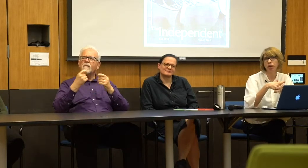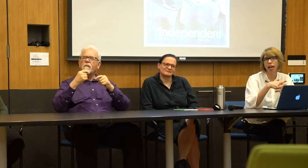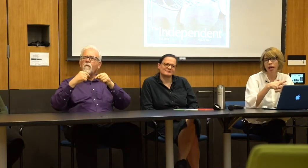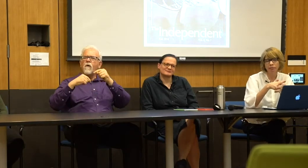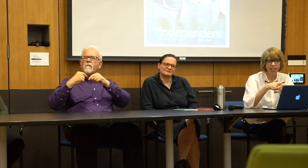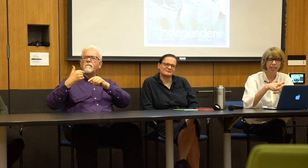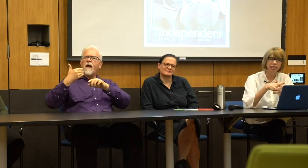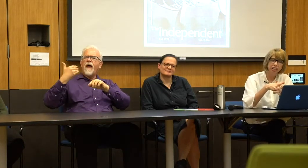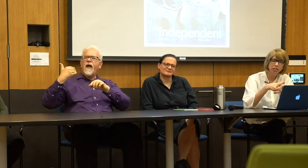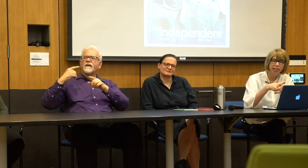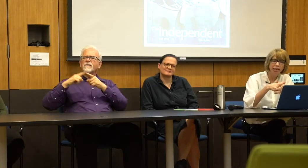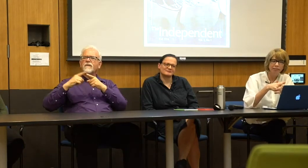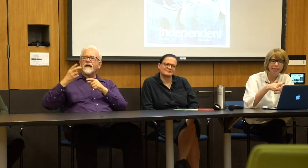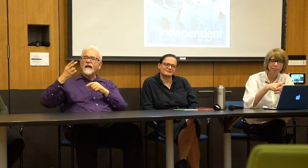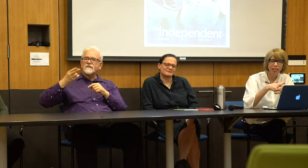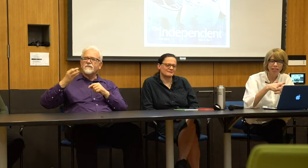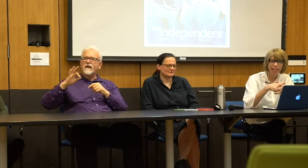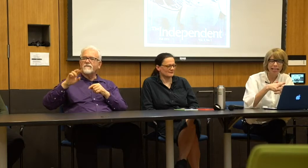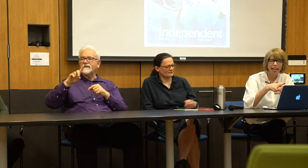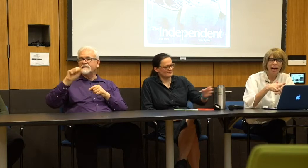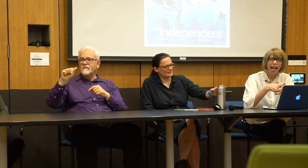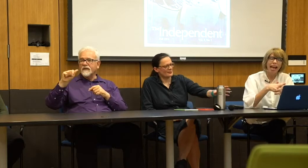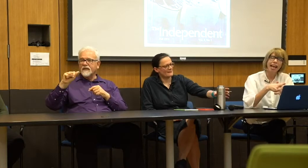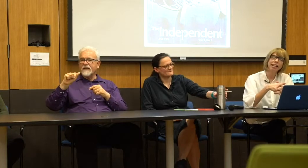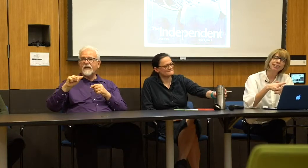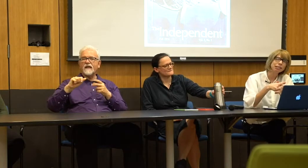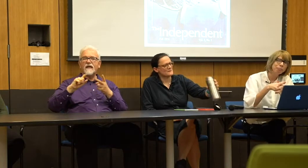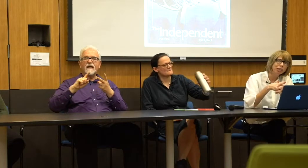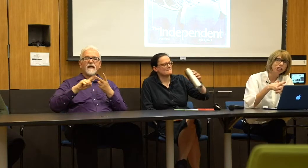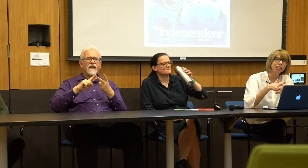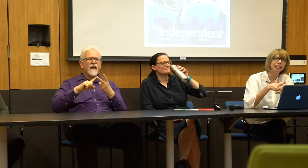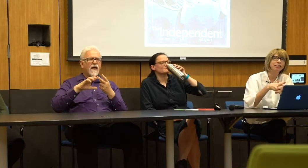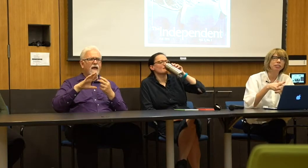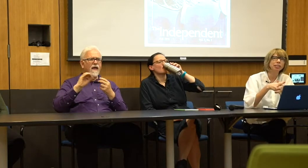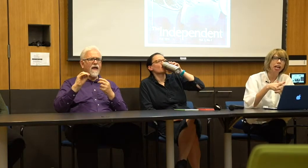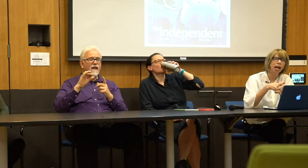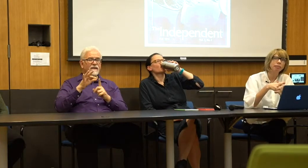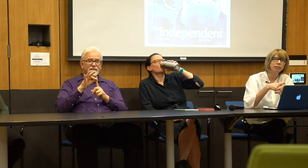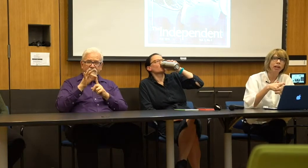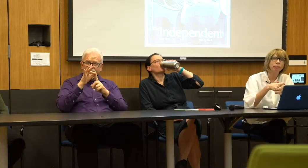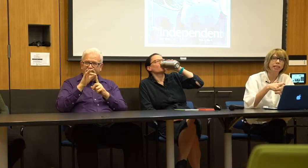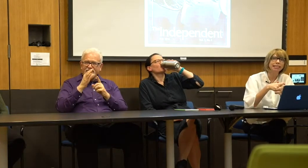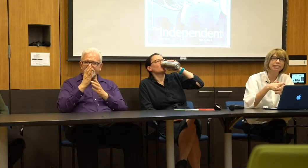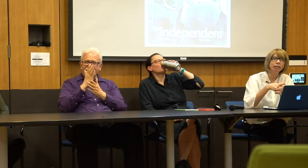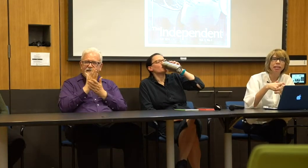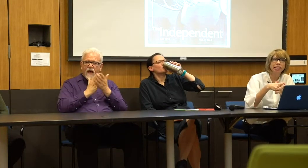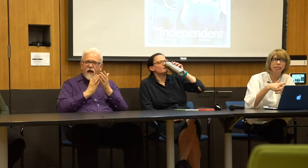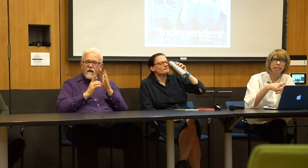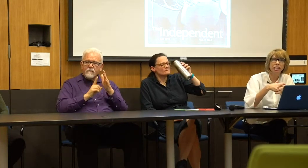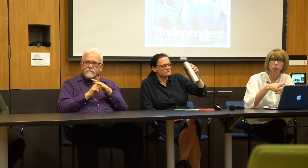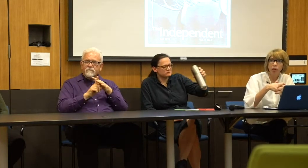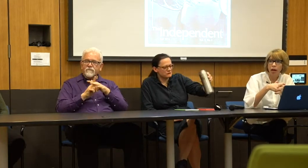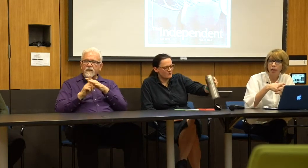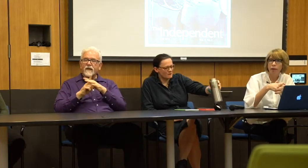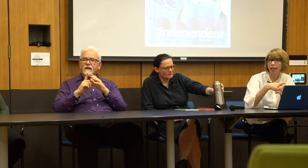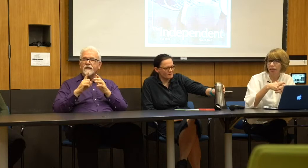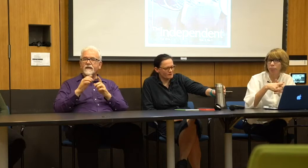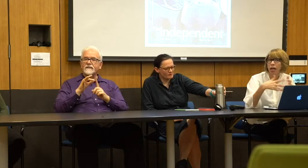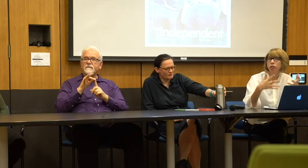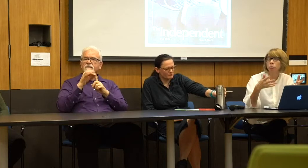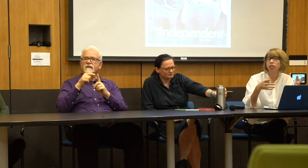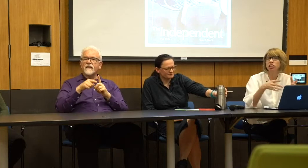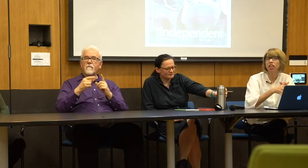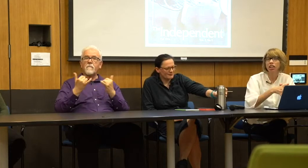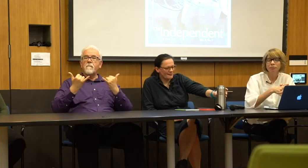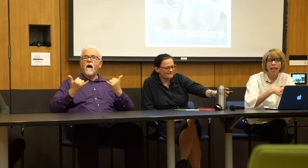to the history of disability and especially certain developments, namely the